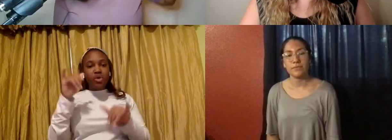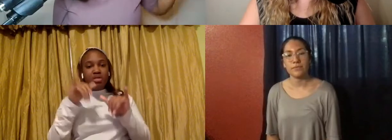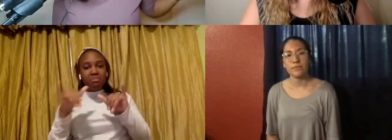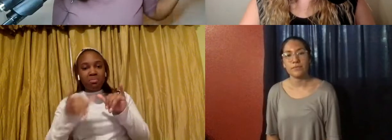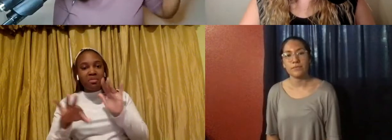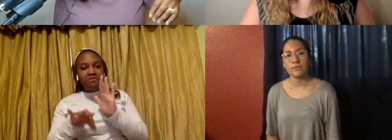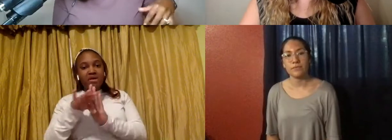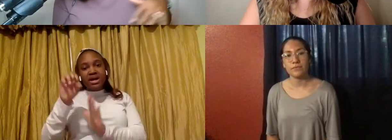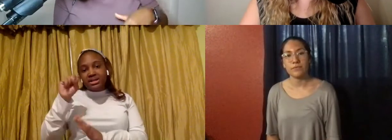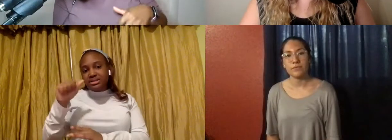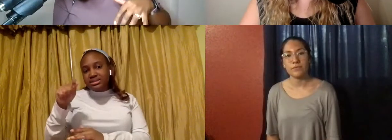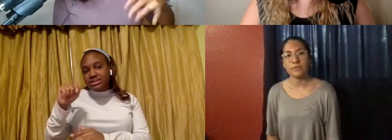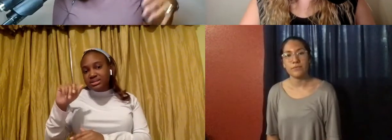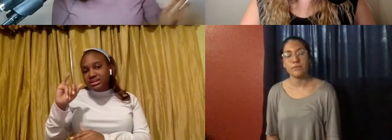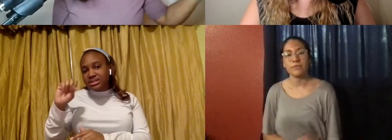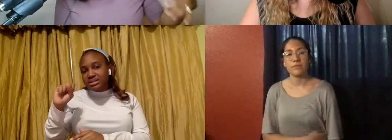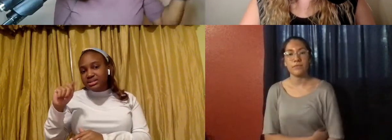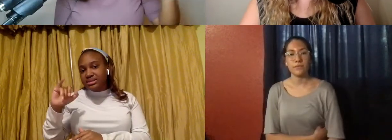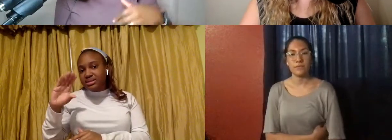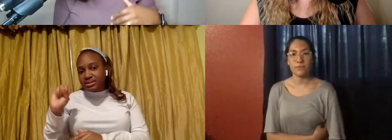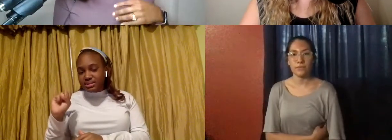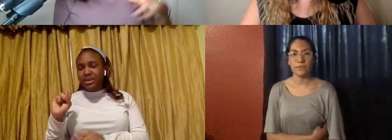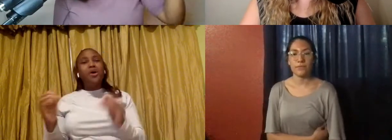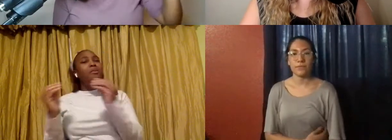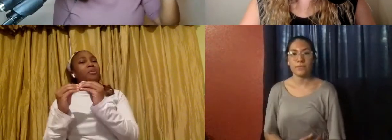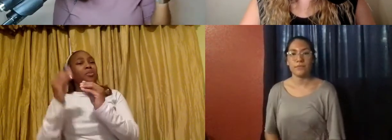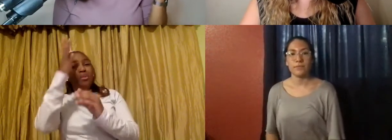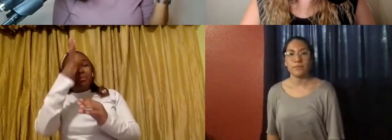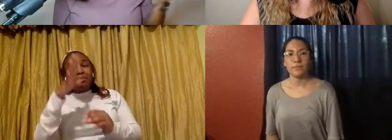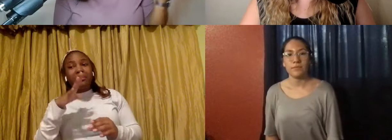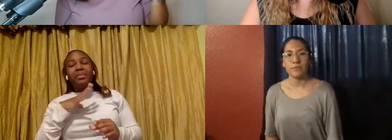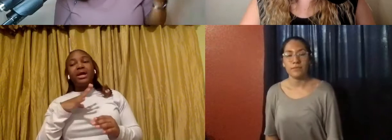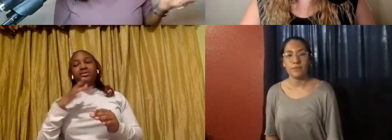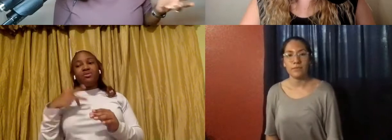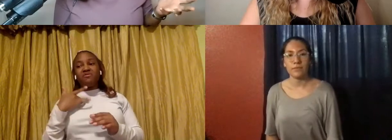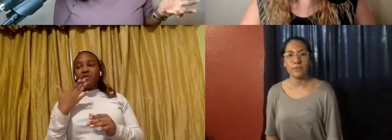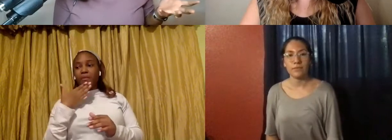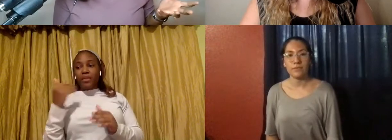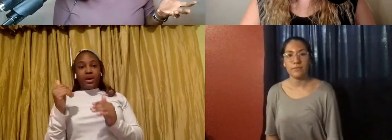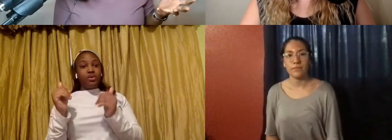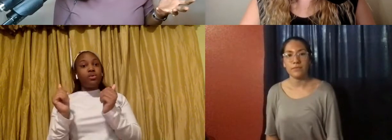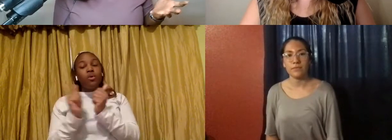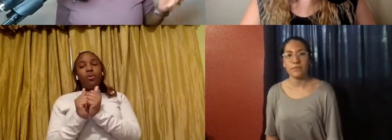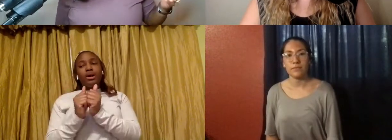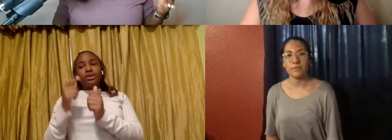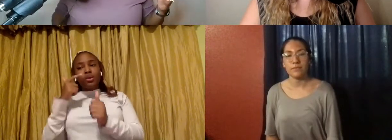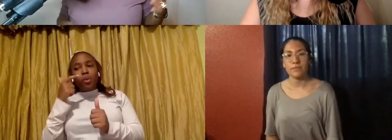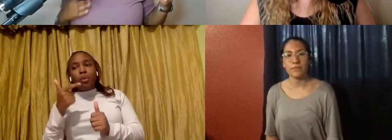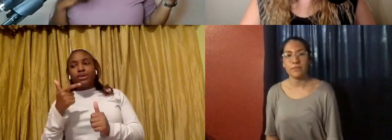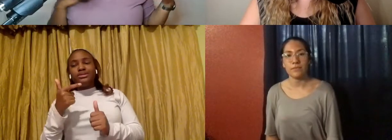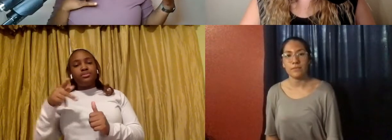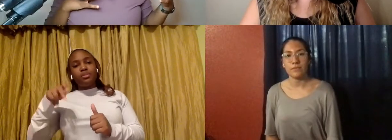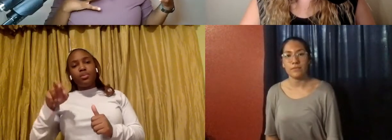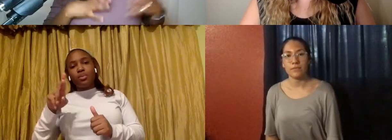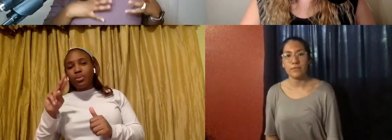more comfortable with watching porn than like your typical, like everyday stereotypical woman would be. Right. And so I feel like